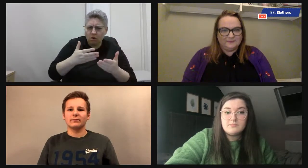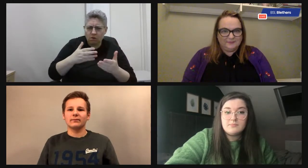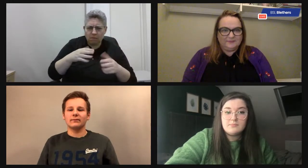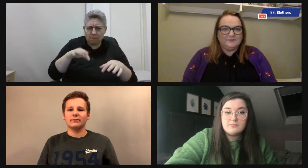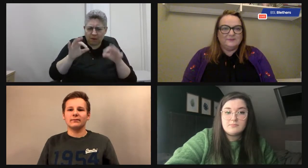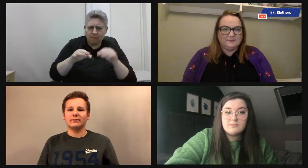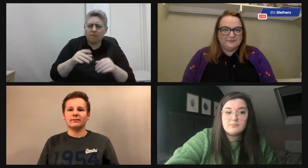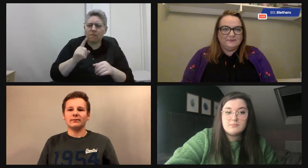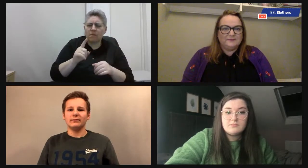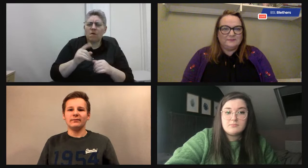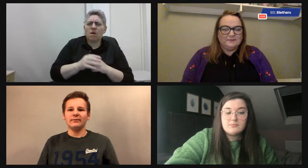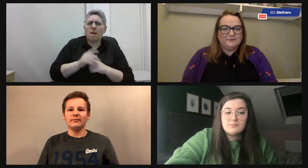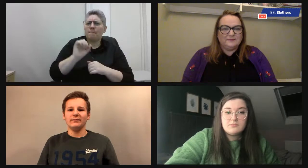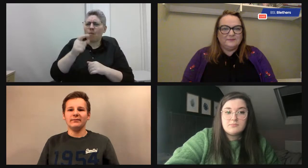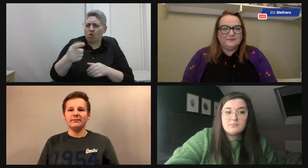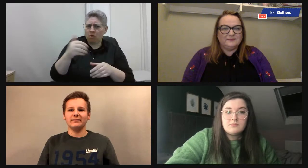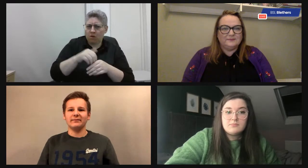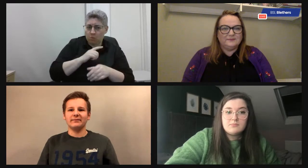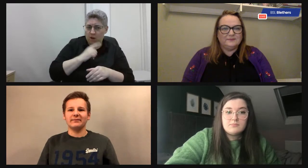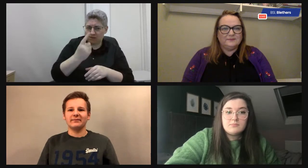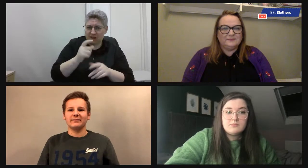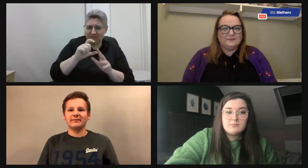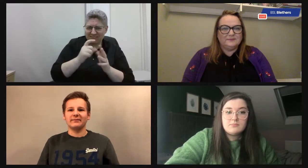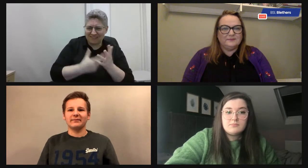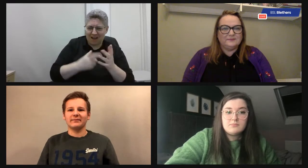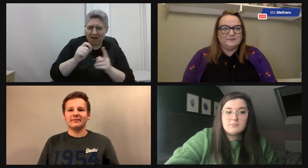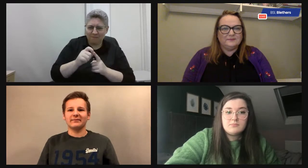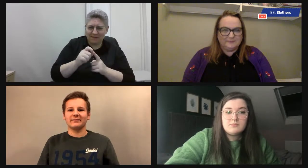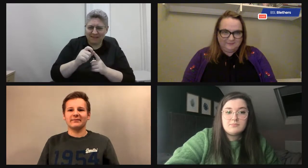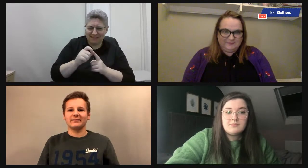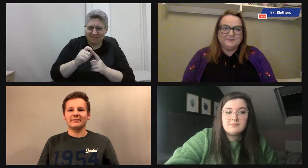deaf community and about our young people.